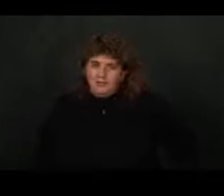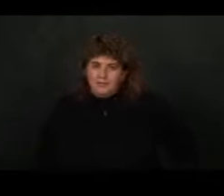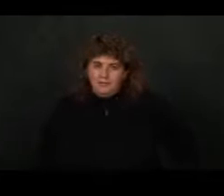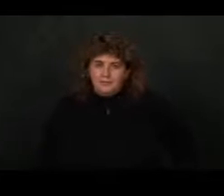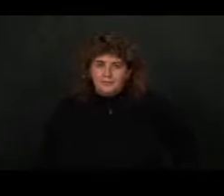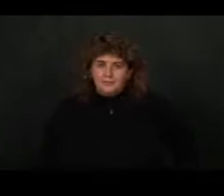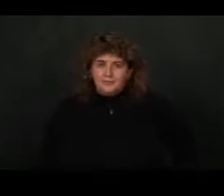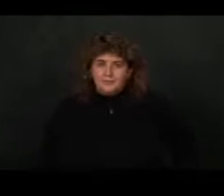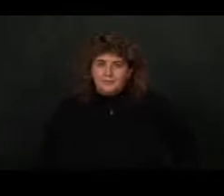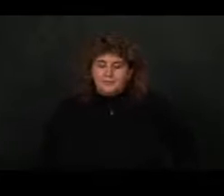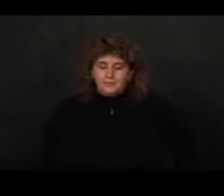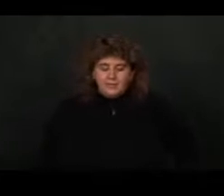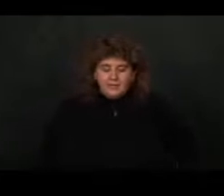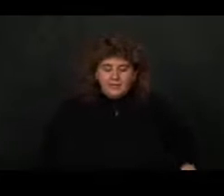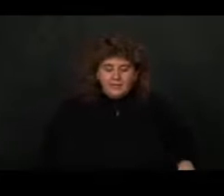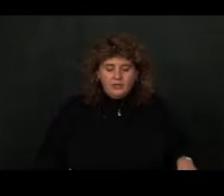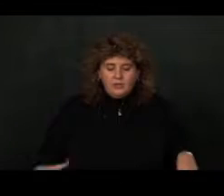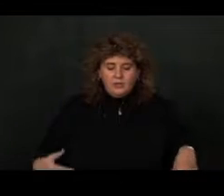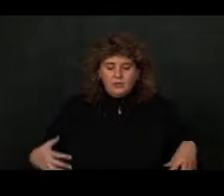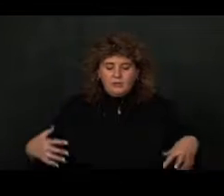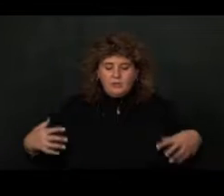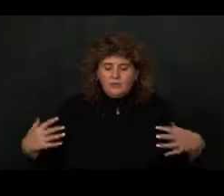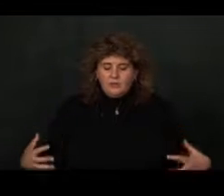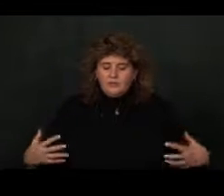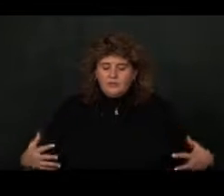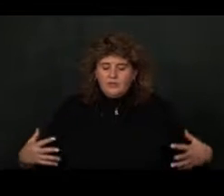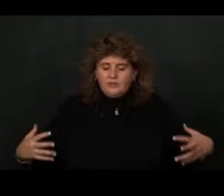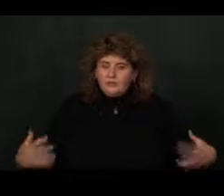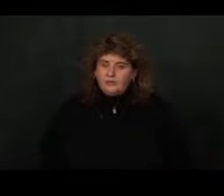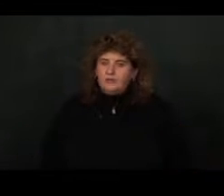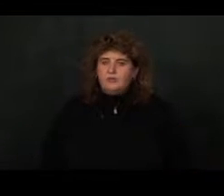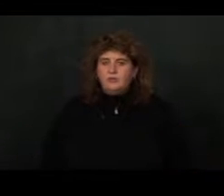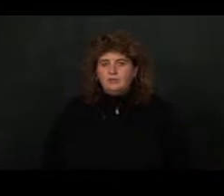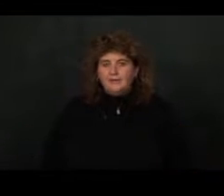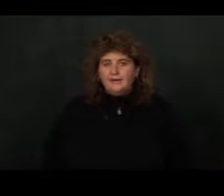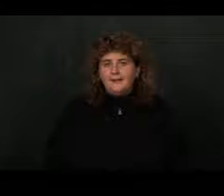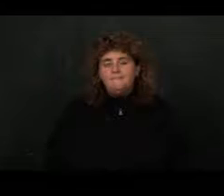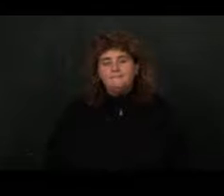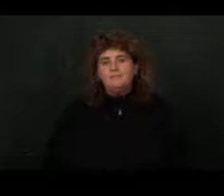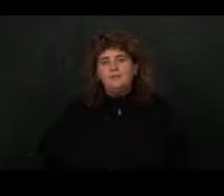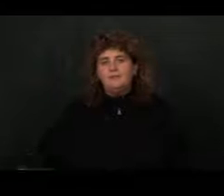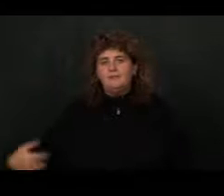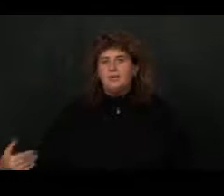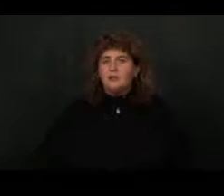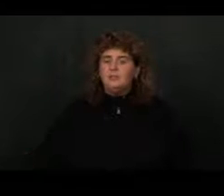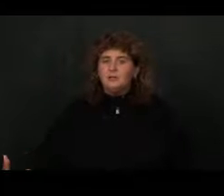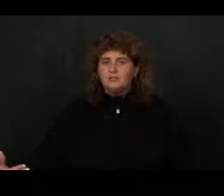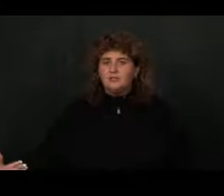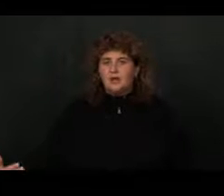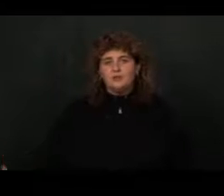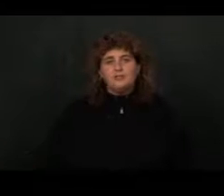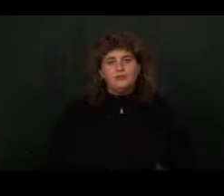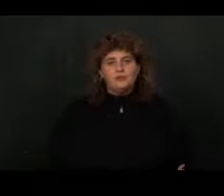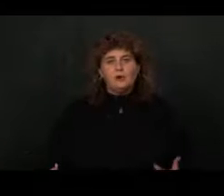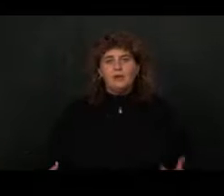gram-negative rods. Okay, so if they're telling you somebody has a UTI and they find gram-positive cocci and there's no